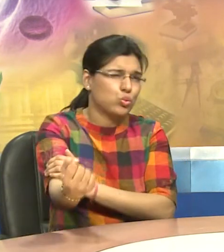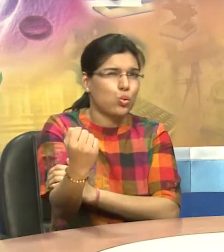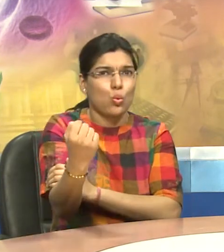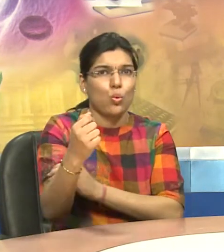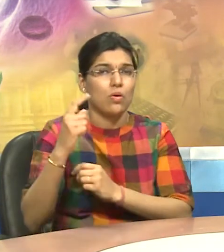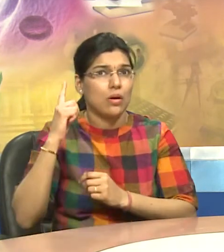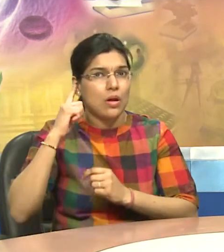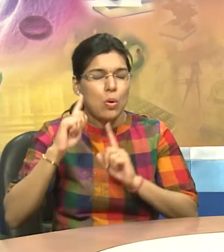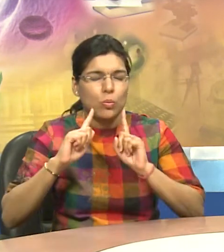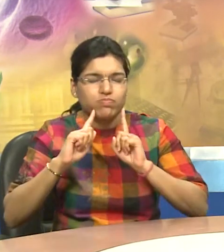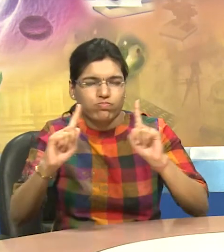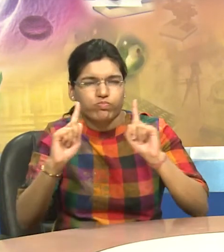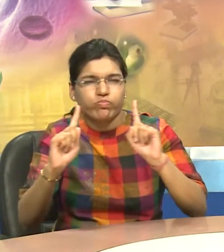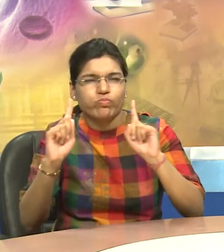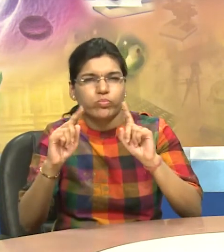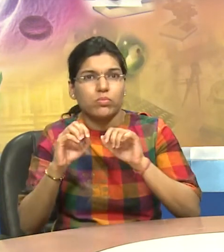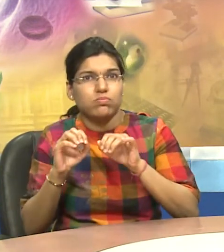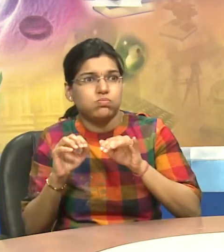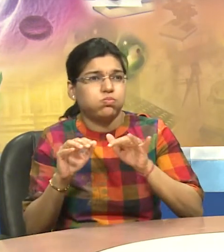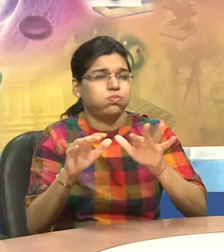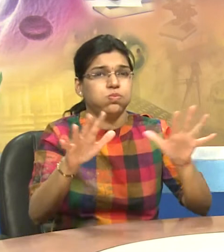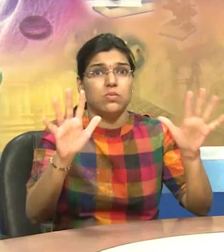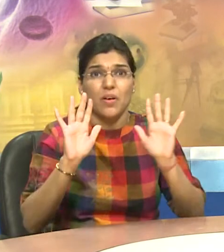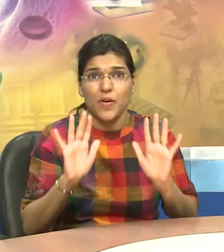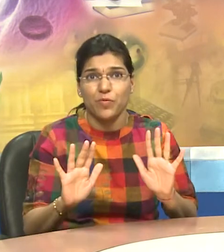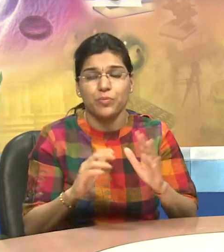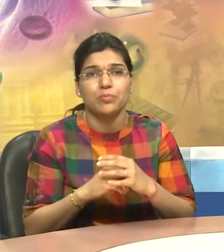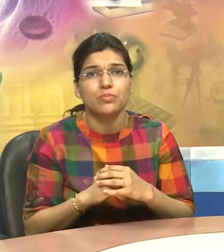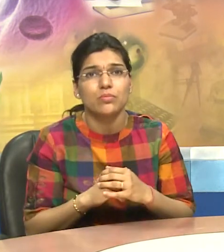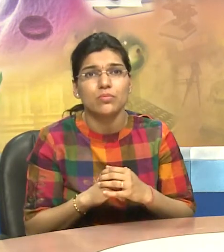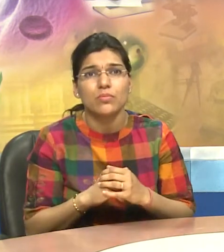There are so many cities who have passed rules for